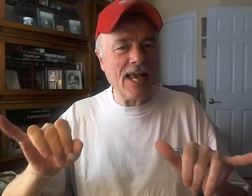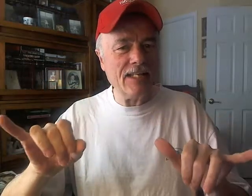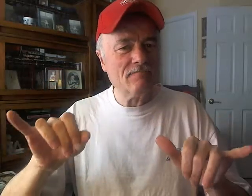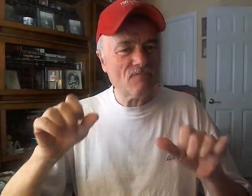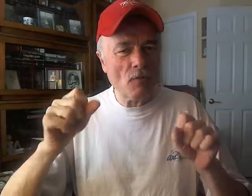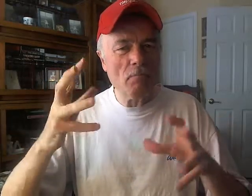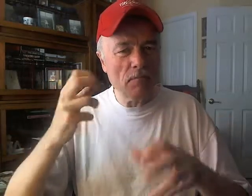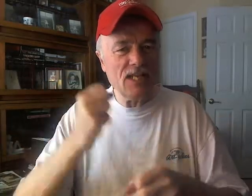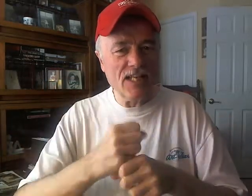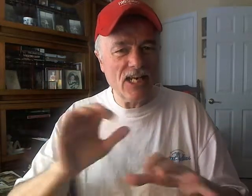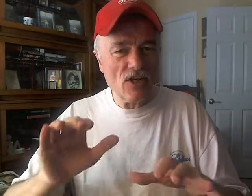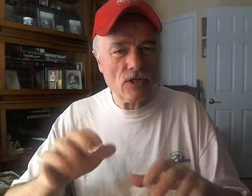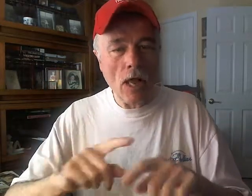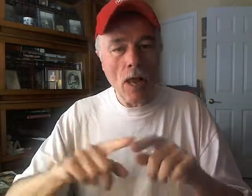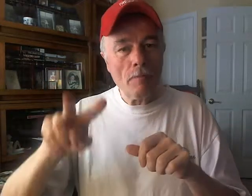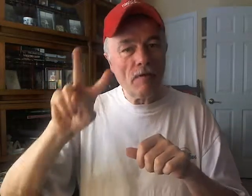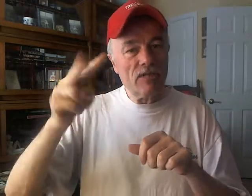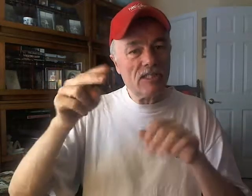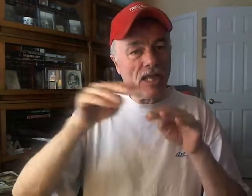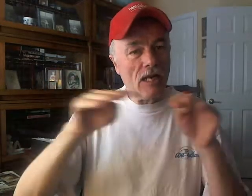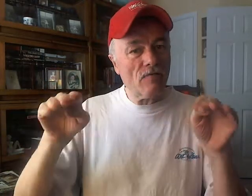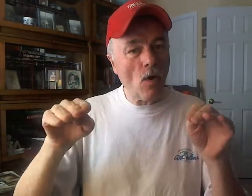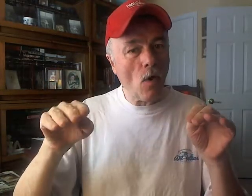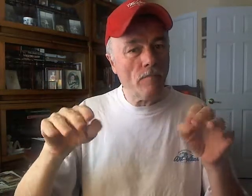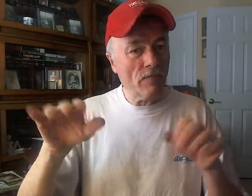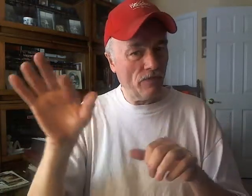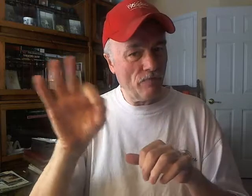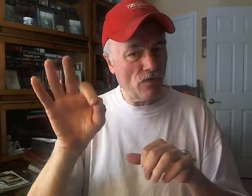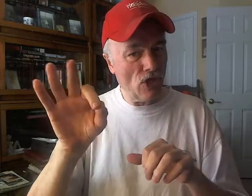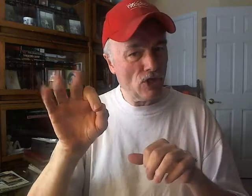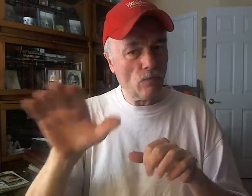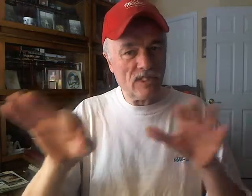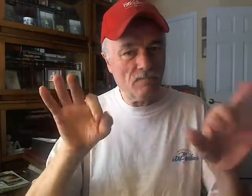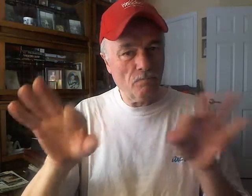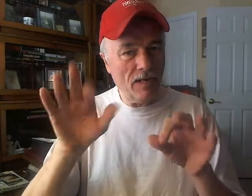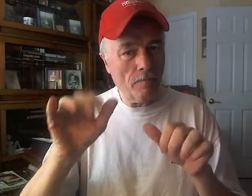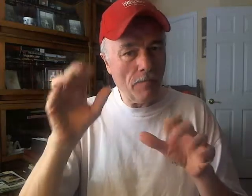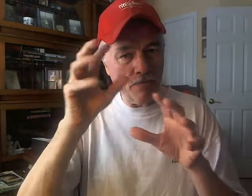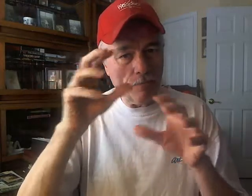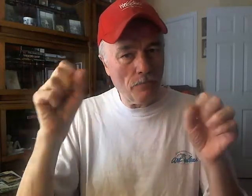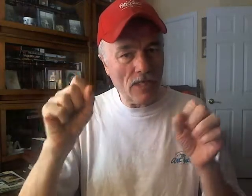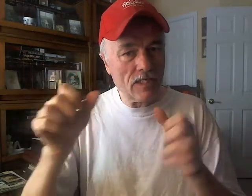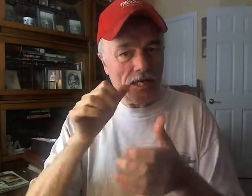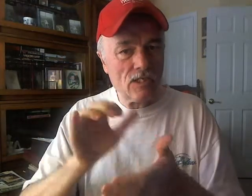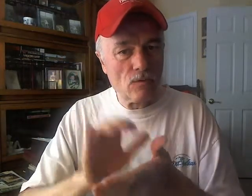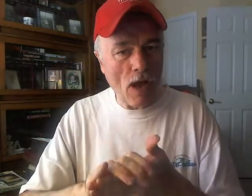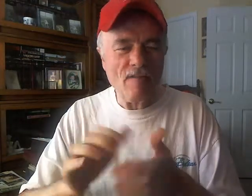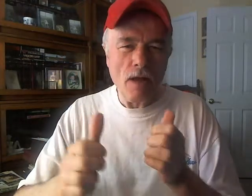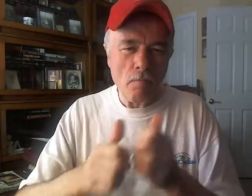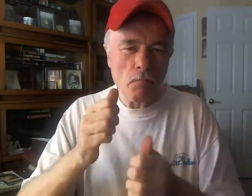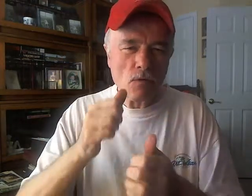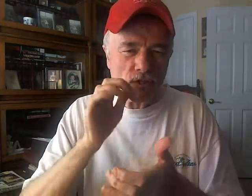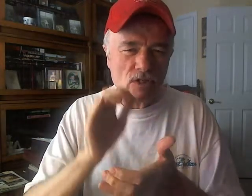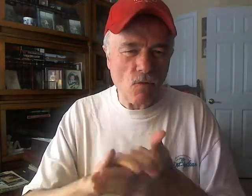stayed for many years. But the second floor, the furniture was beat by the basic and swap. Moses why